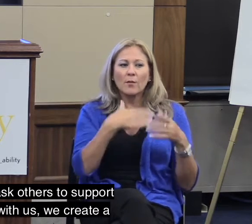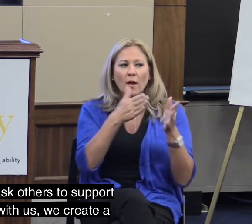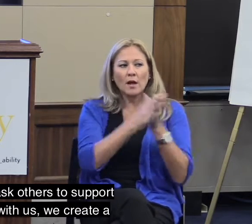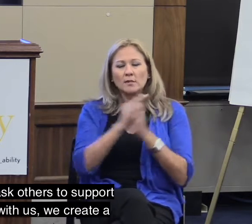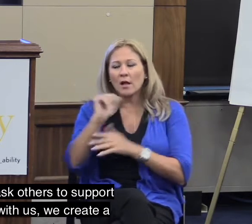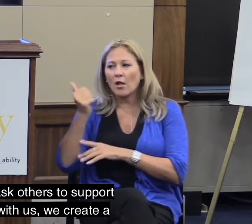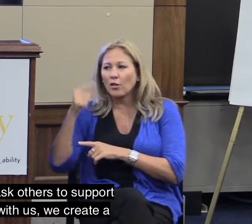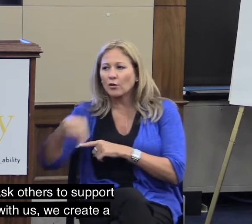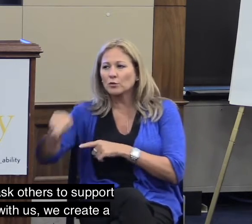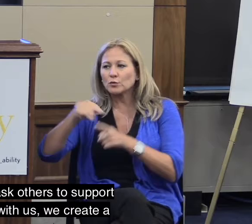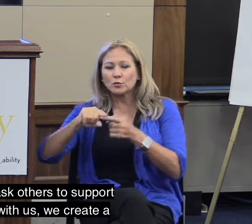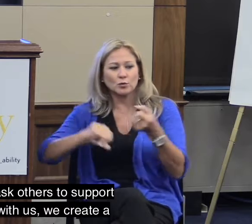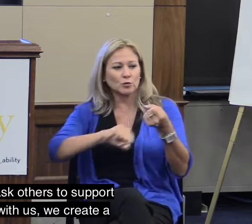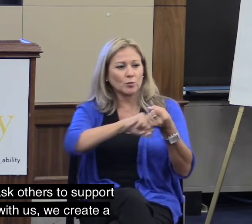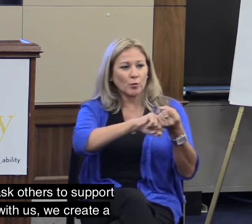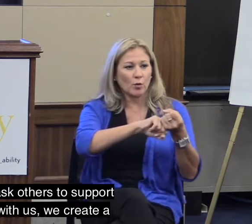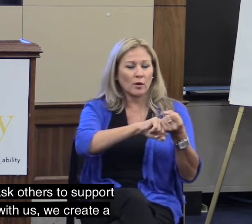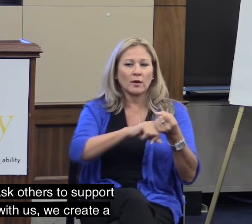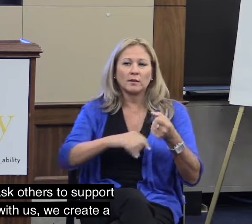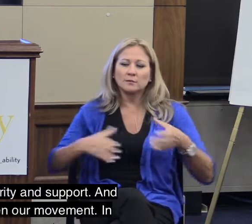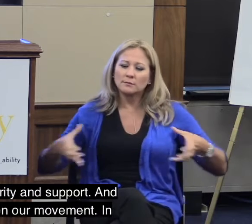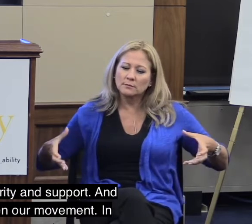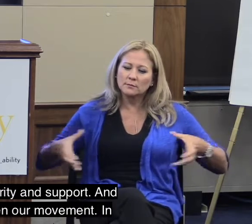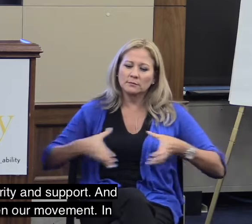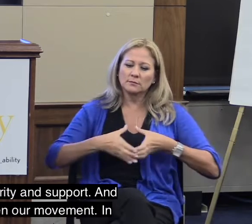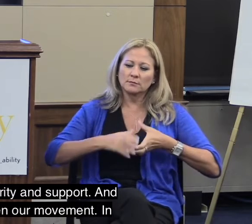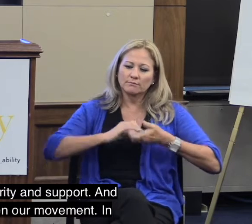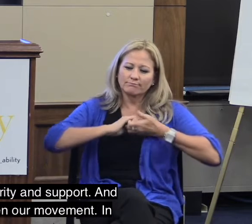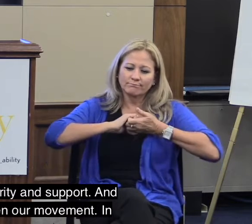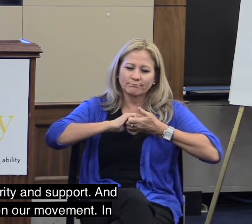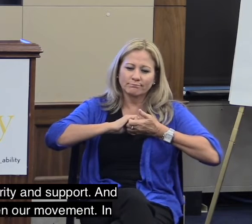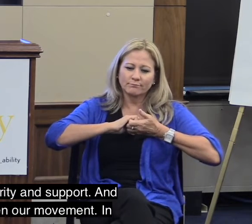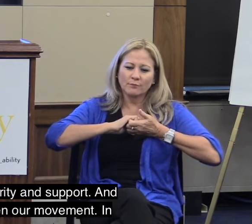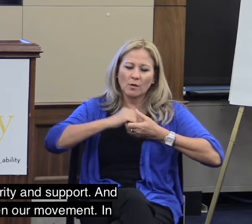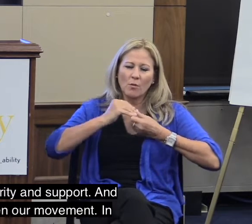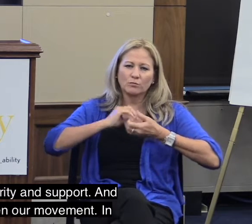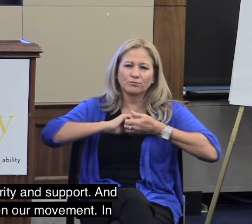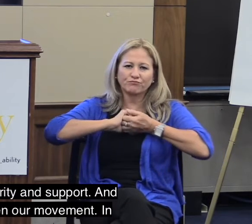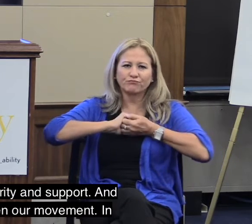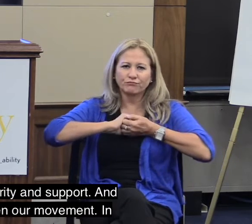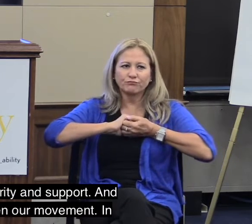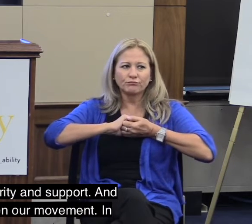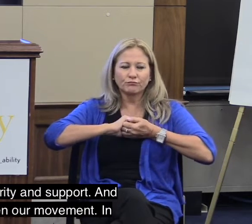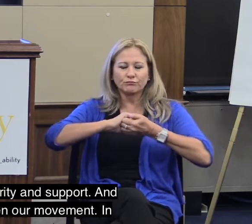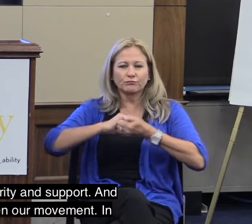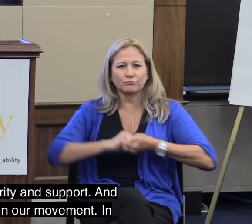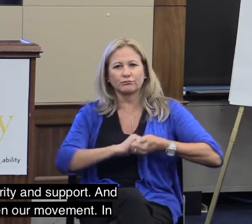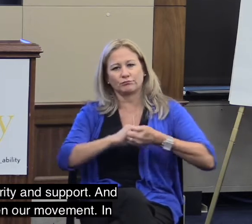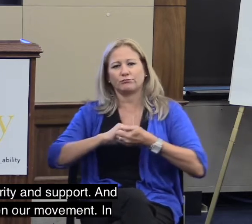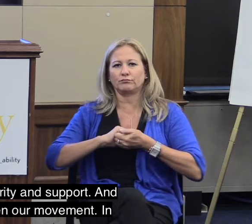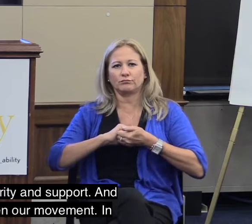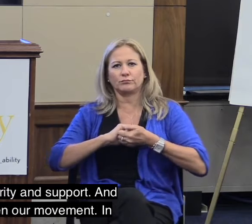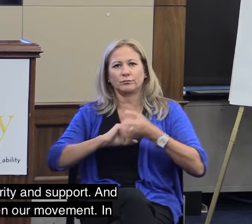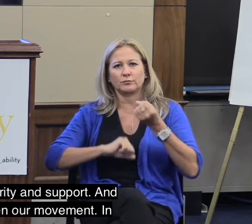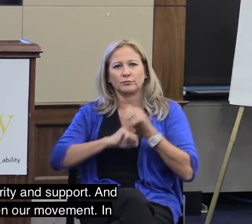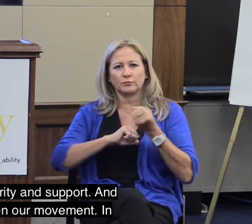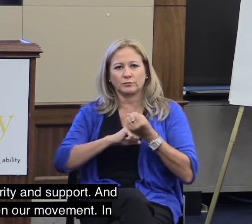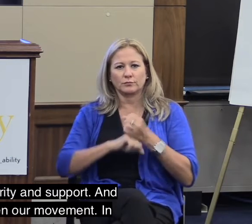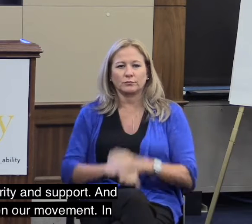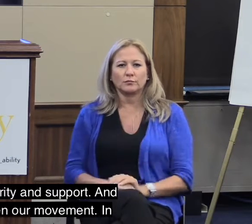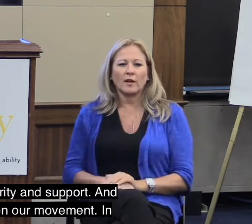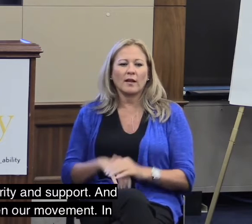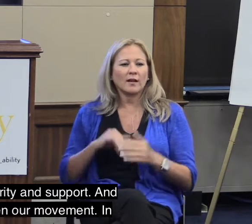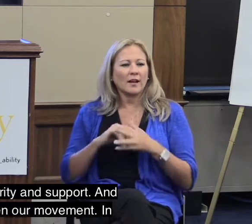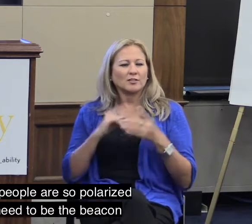support them, and they do so with us, we create a broader sense of solidarity and support. And that can only strengthen